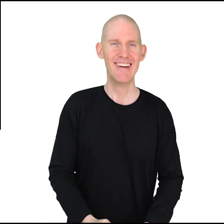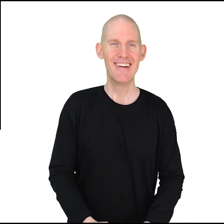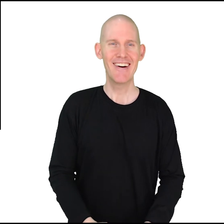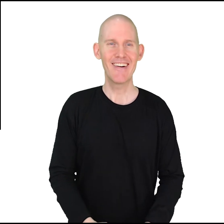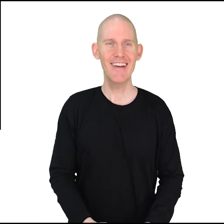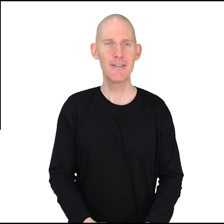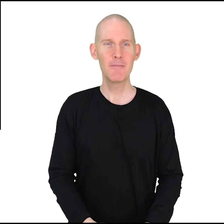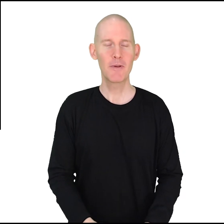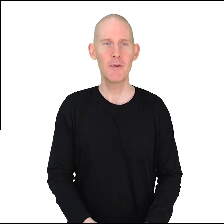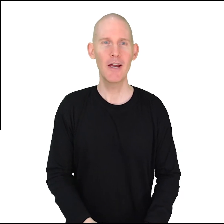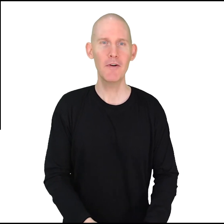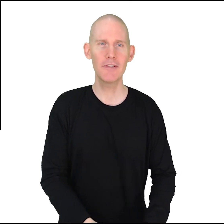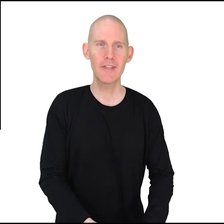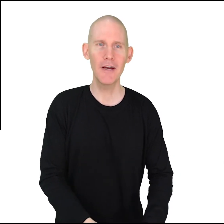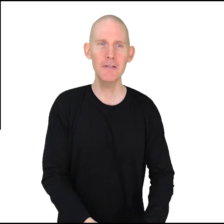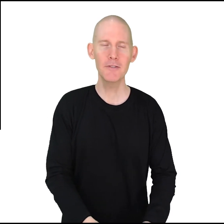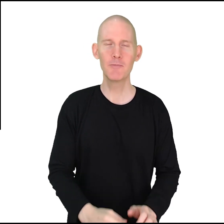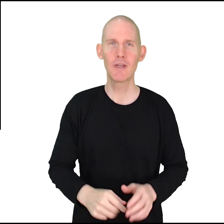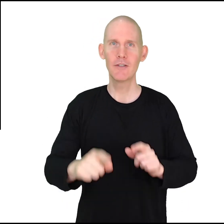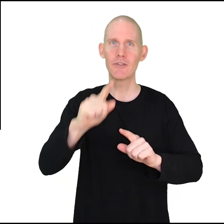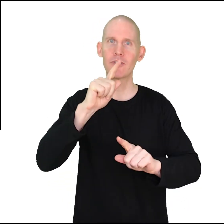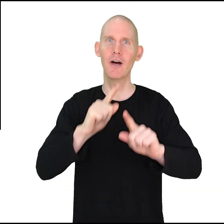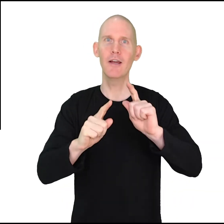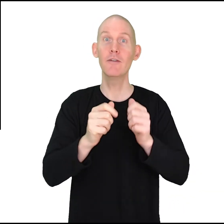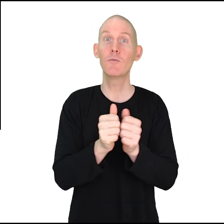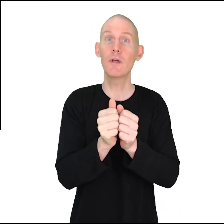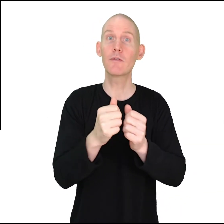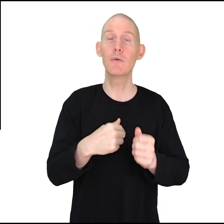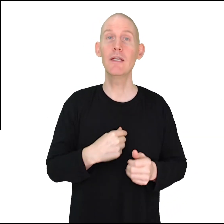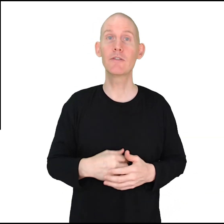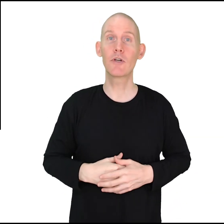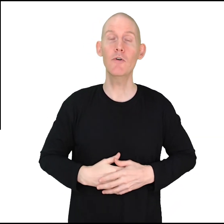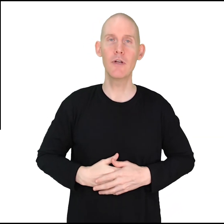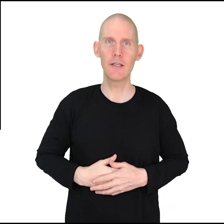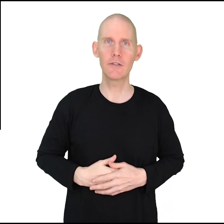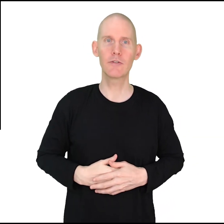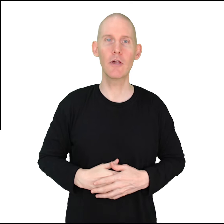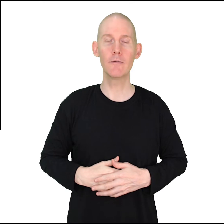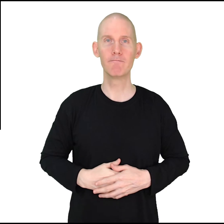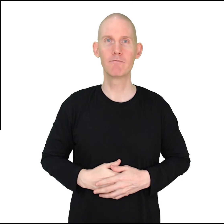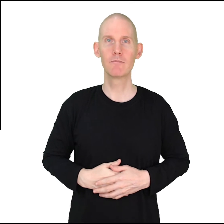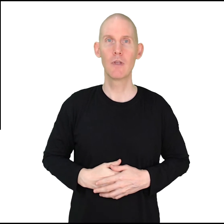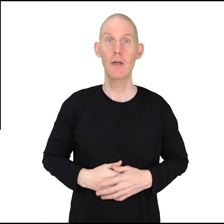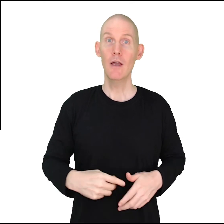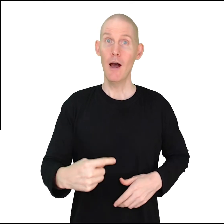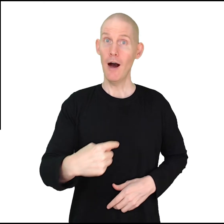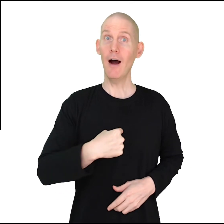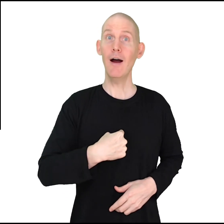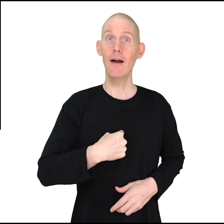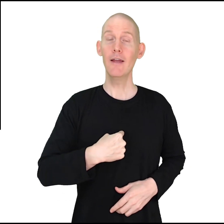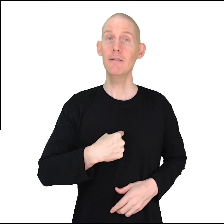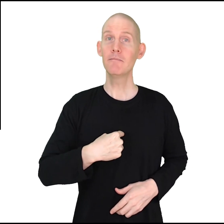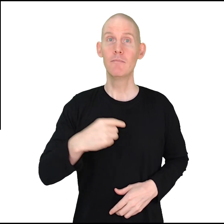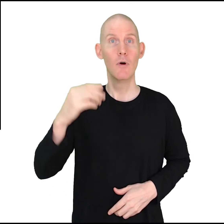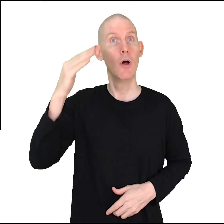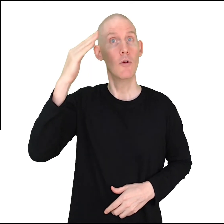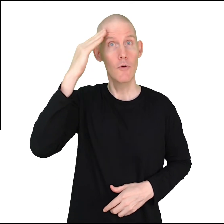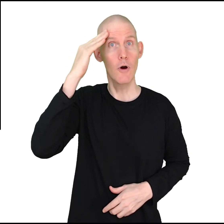All right, we have all the signs. Sign with me. Let's go nice and slow. I